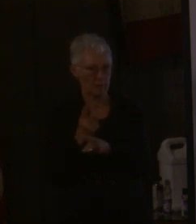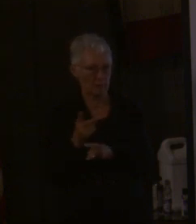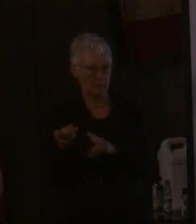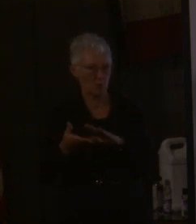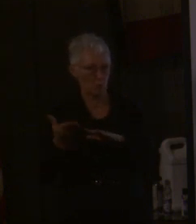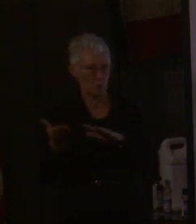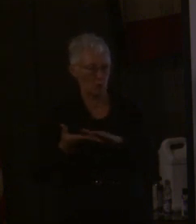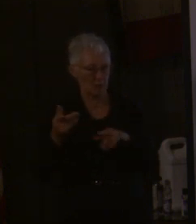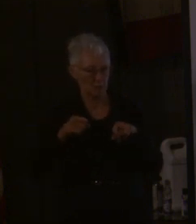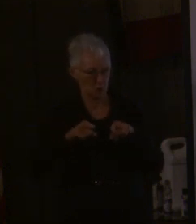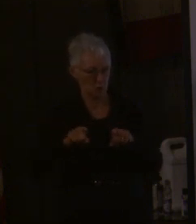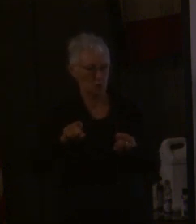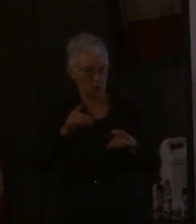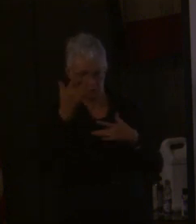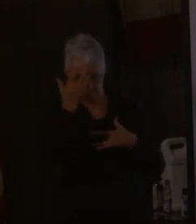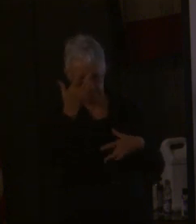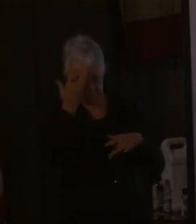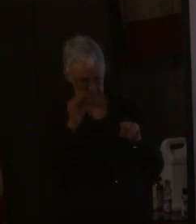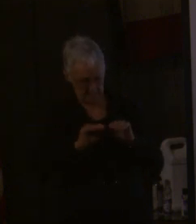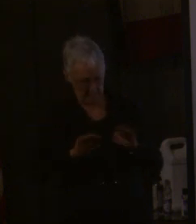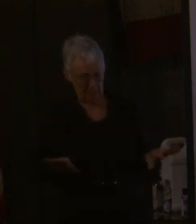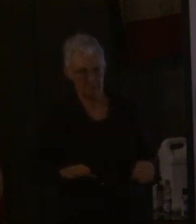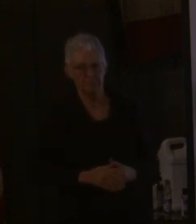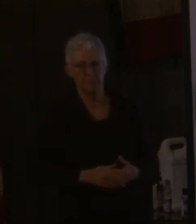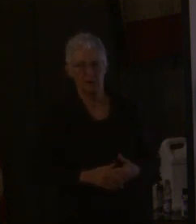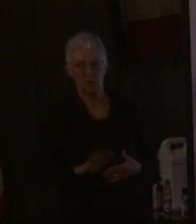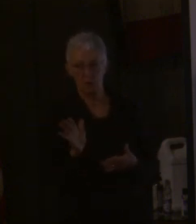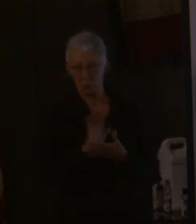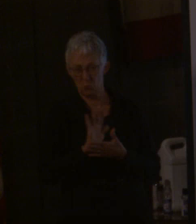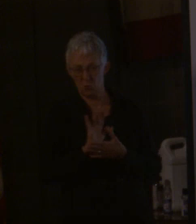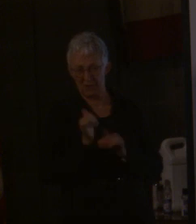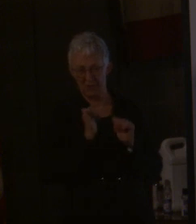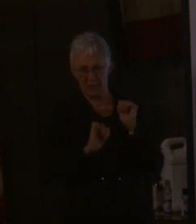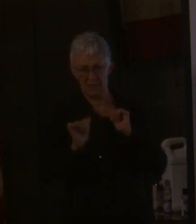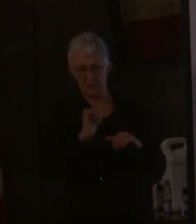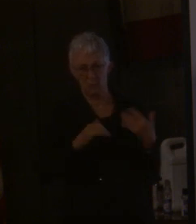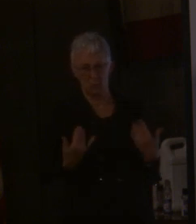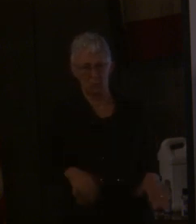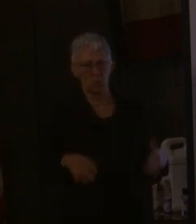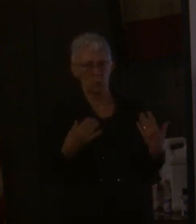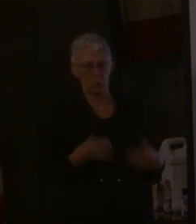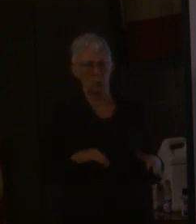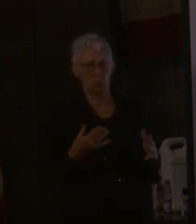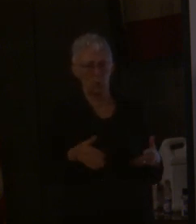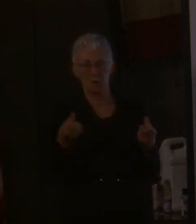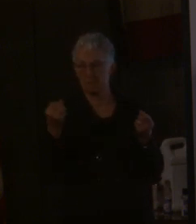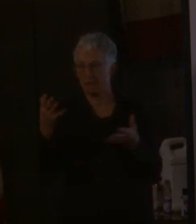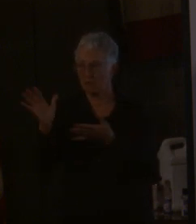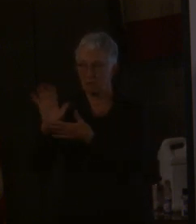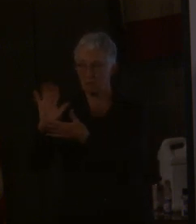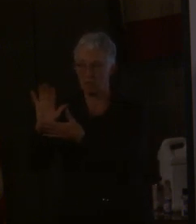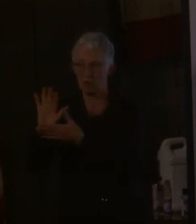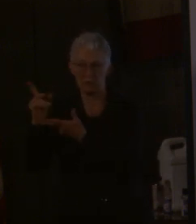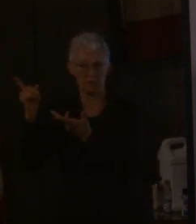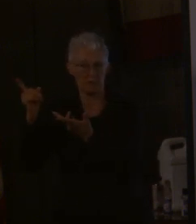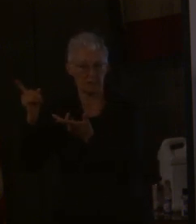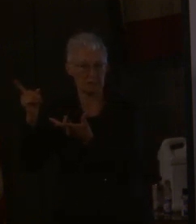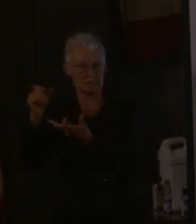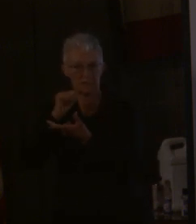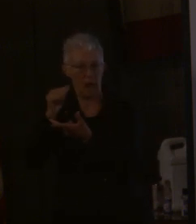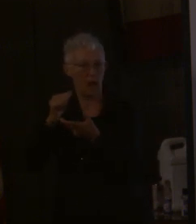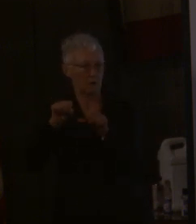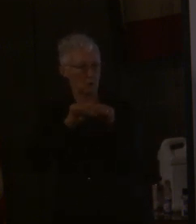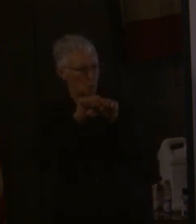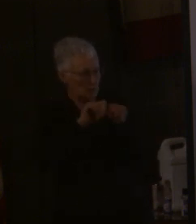theaters have also been impacted. Movies have been delayed, release has been pushed off. That's been impacting our movie theaters. Even those that are